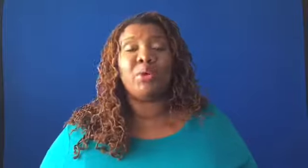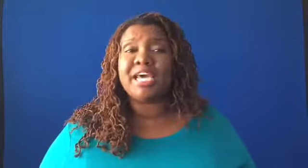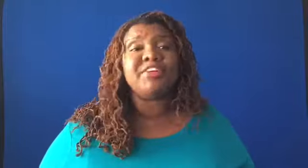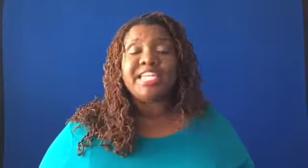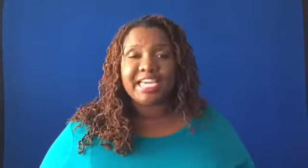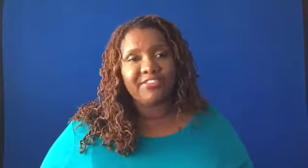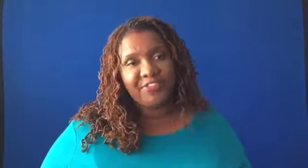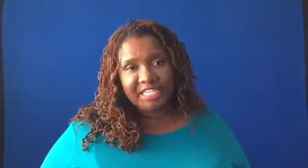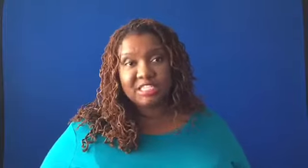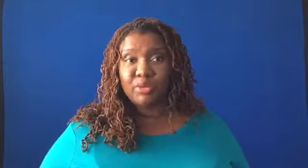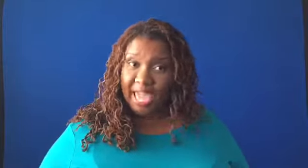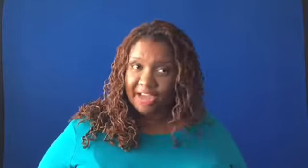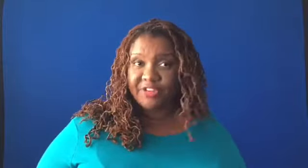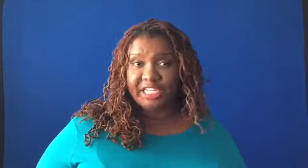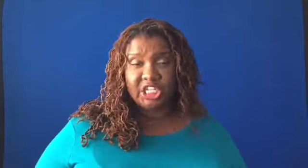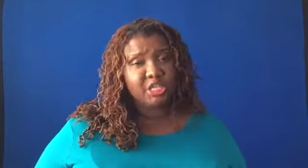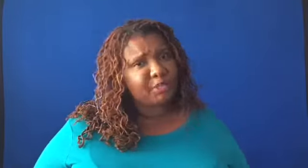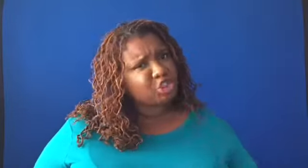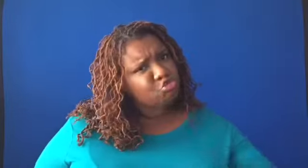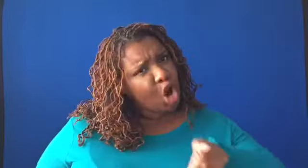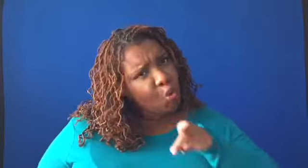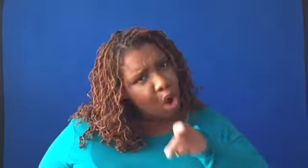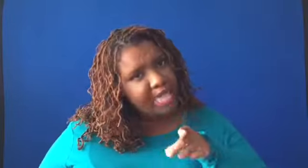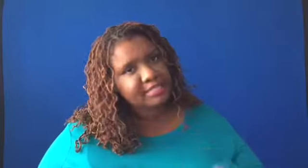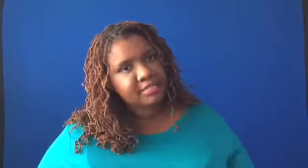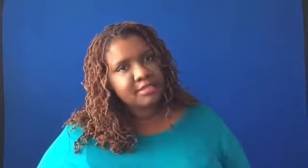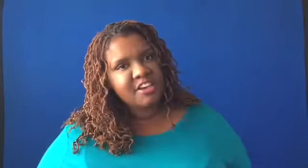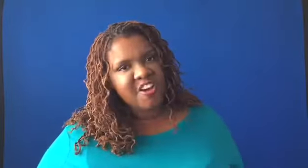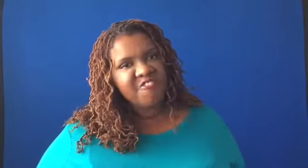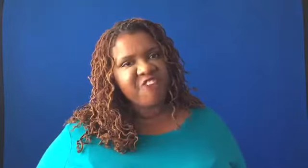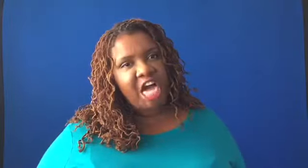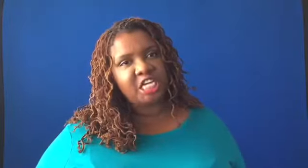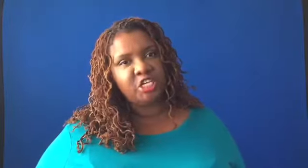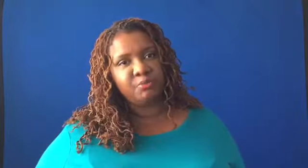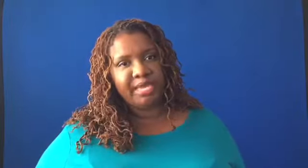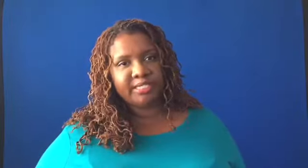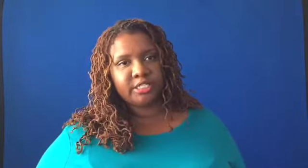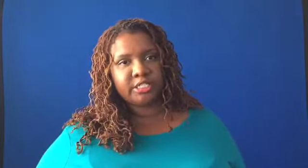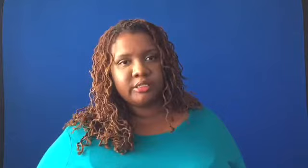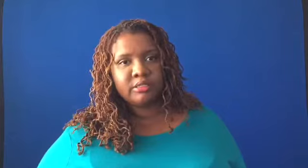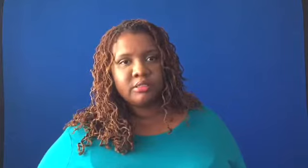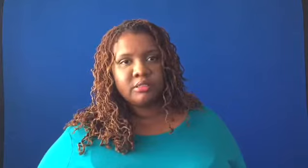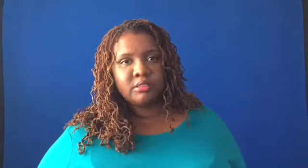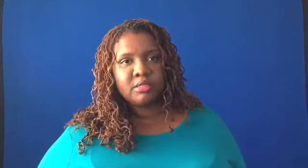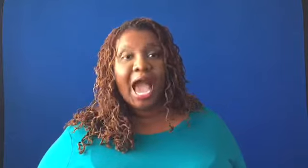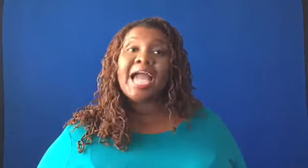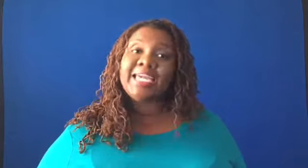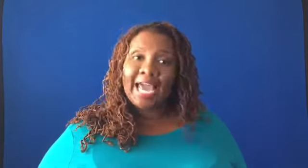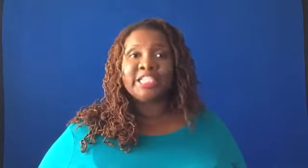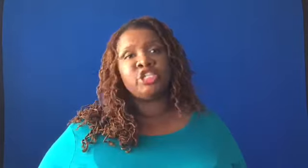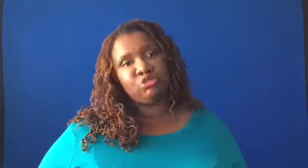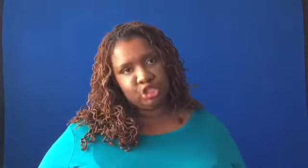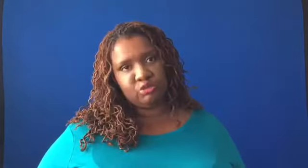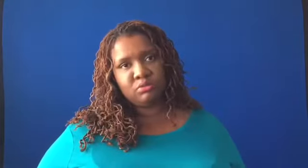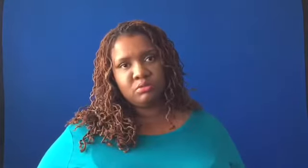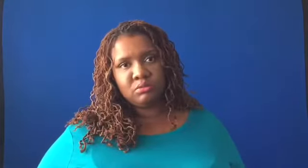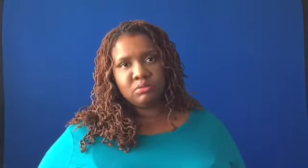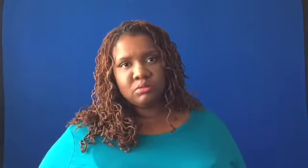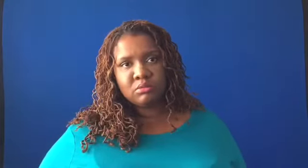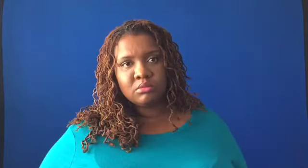whatever negative feelings we have for each other. But you know what? Fuck you, bitch. I can hate you too. Well, that's something I'm